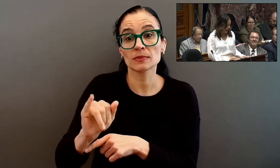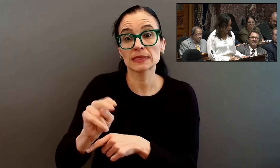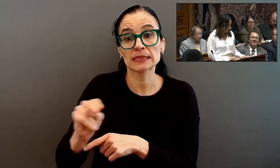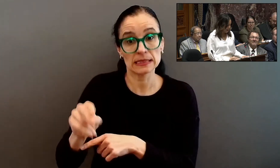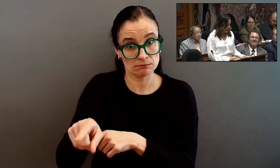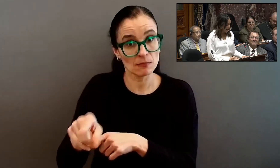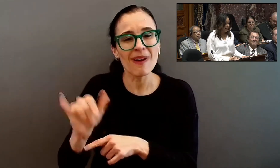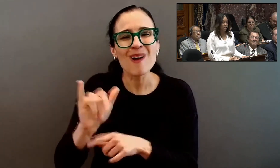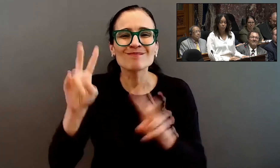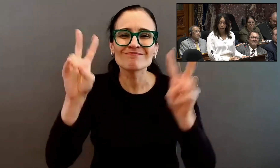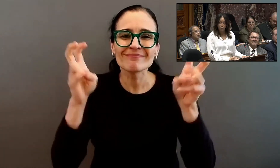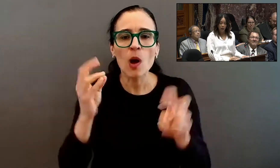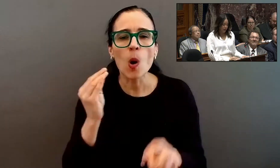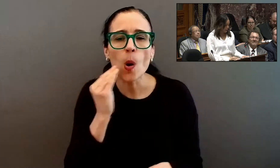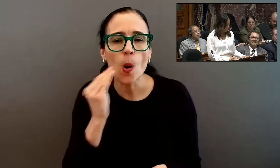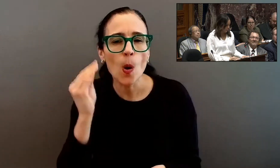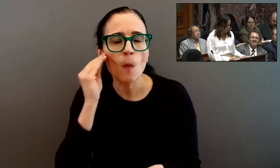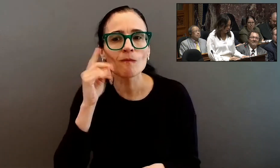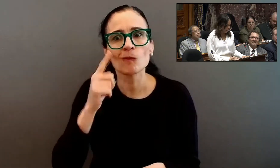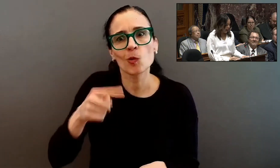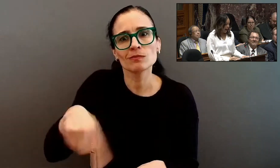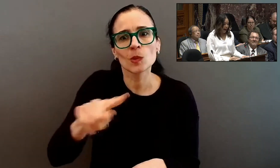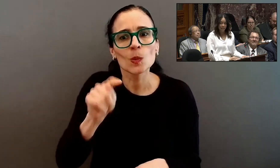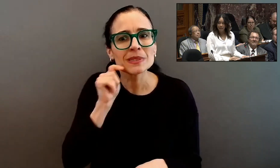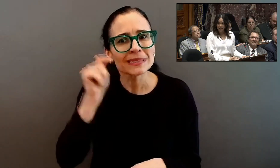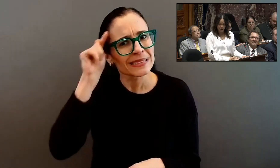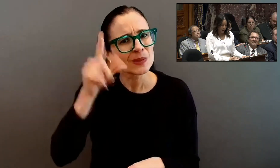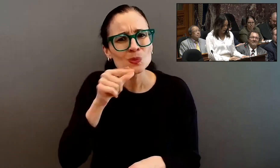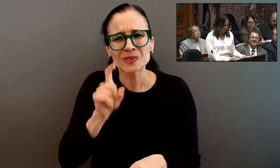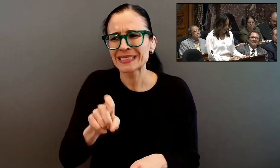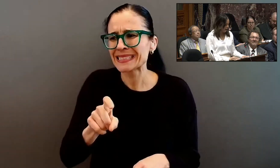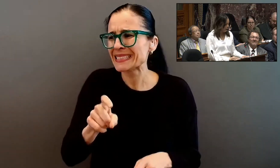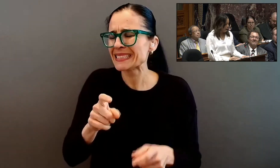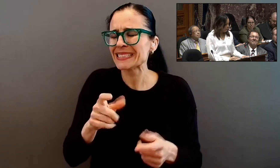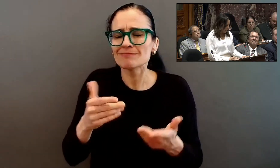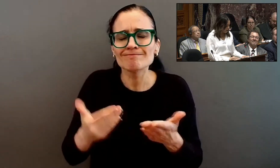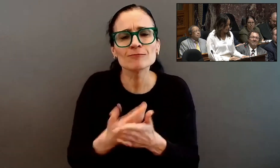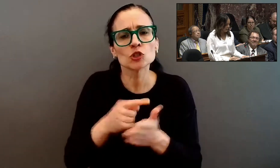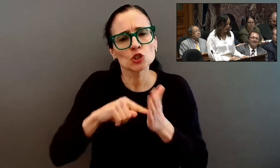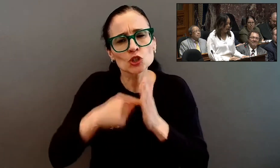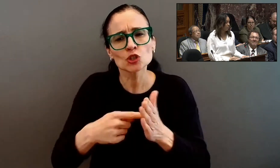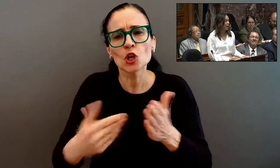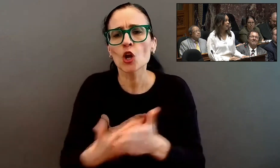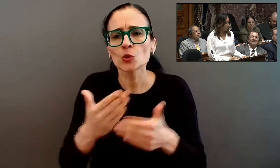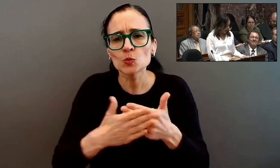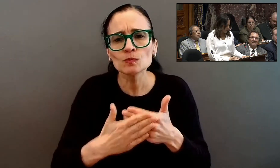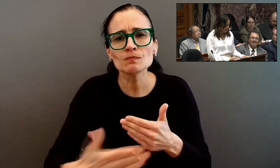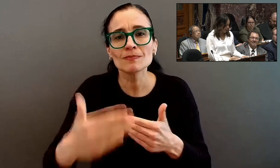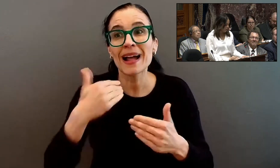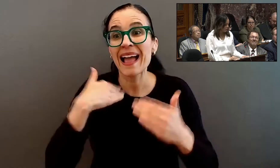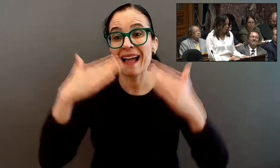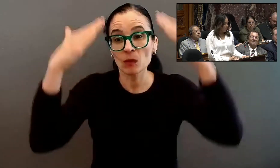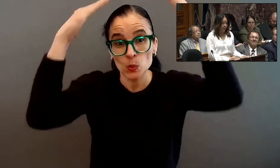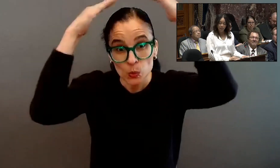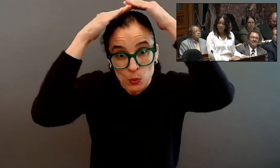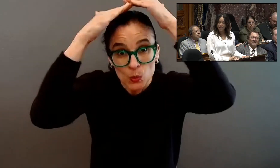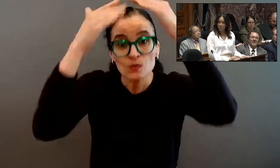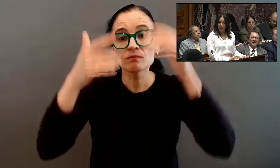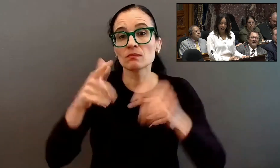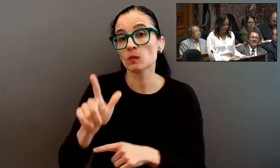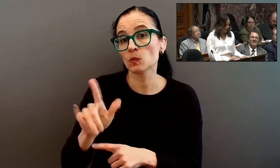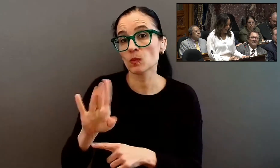their heads. They get 24-hour support, access to health care, parenting help, life skills,